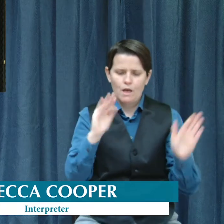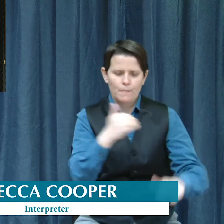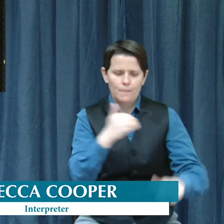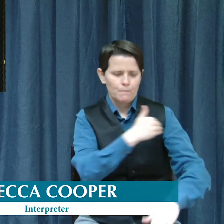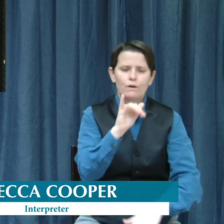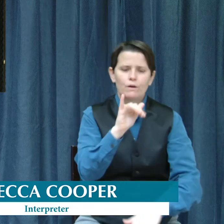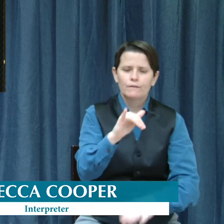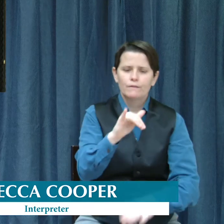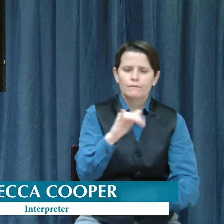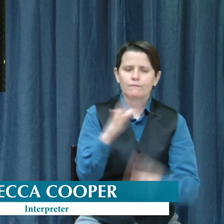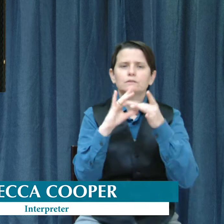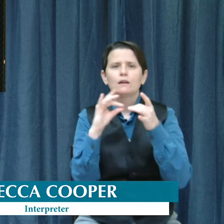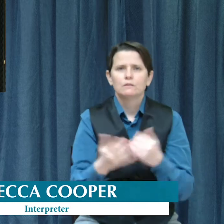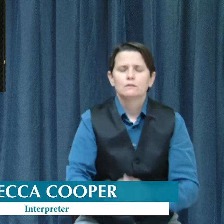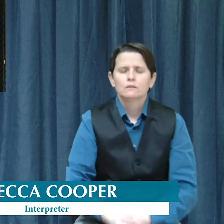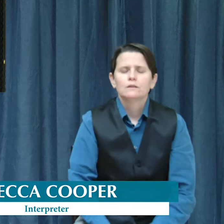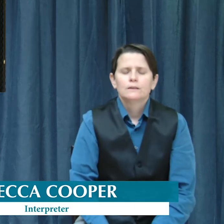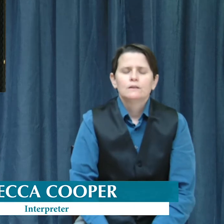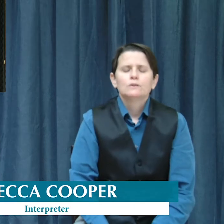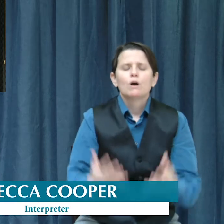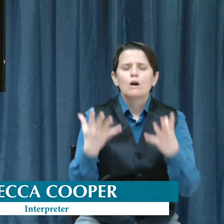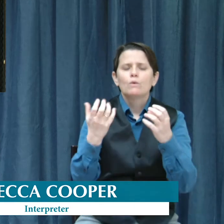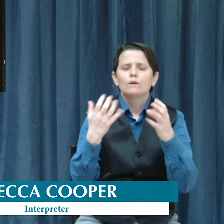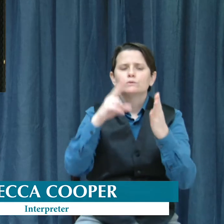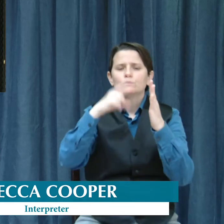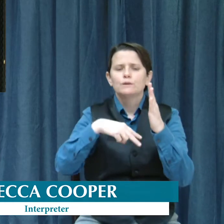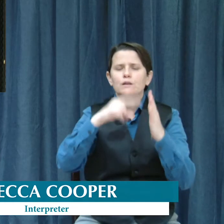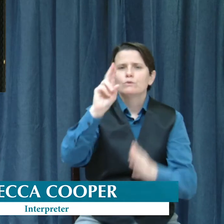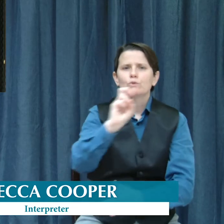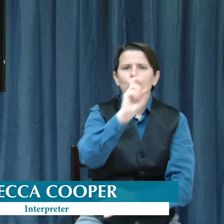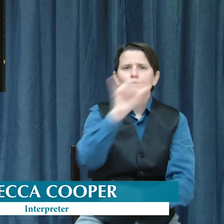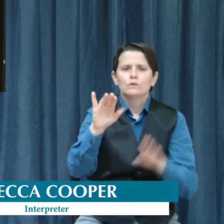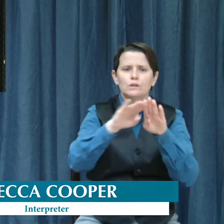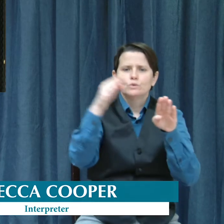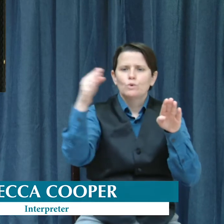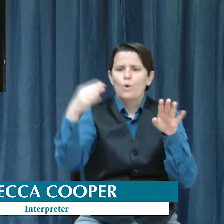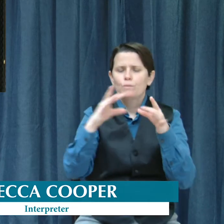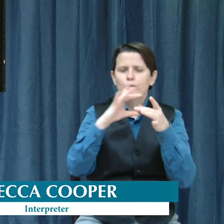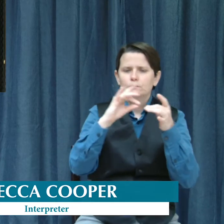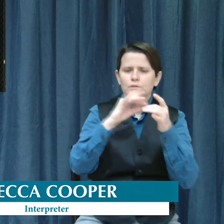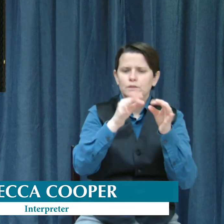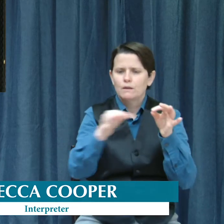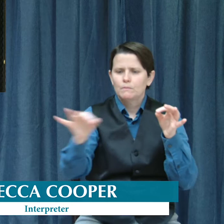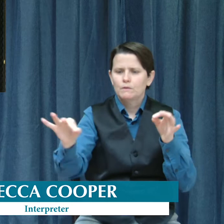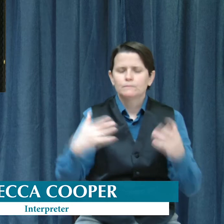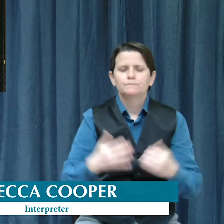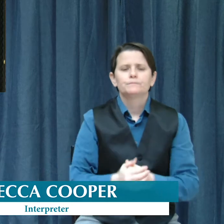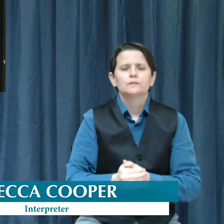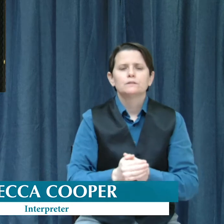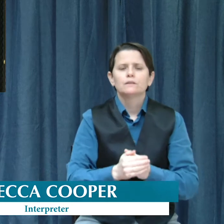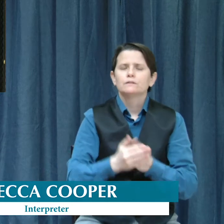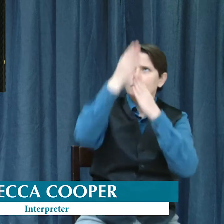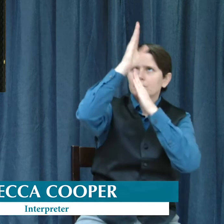want to read just their opening statement on Unity's Black History Month. It says, divine power is